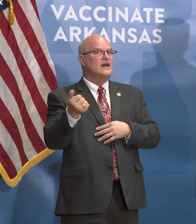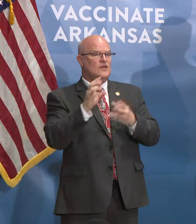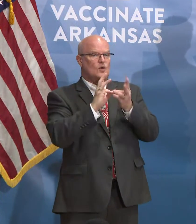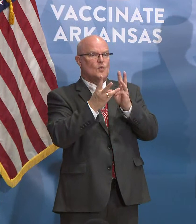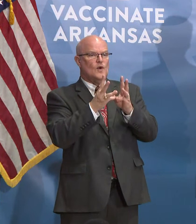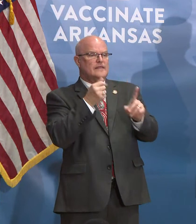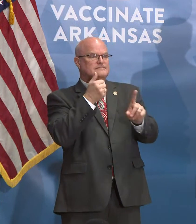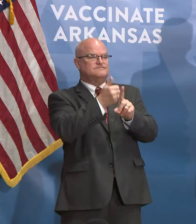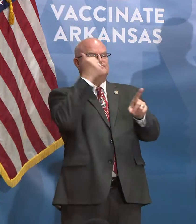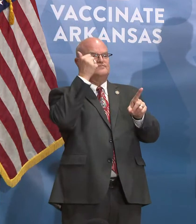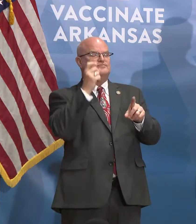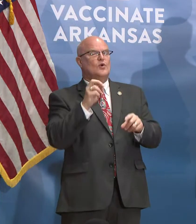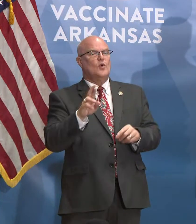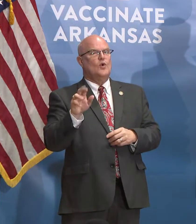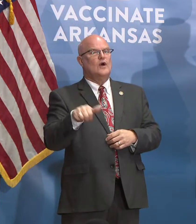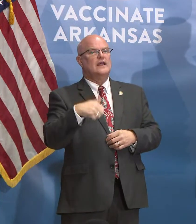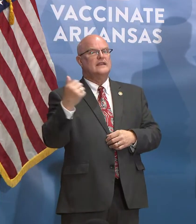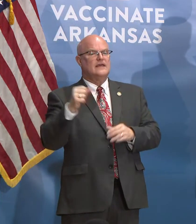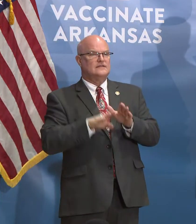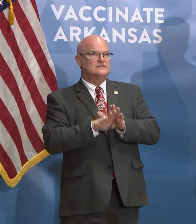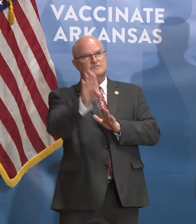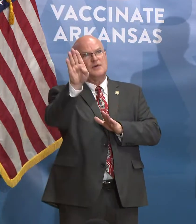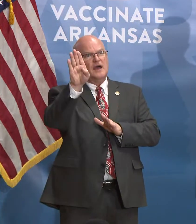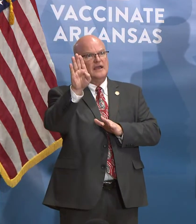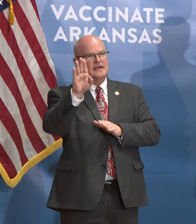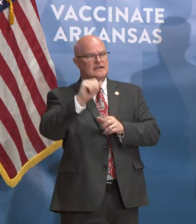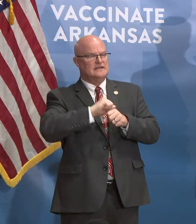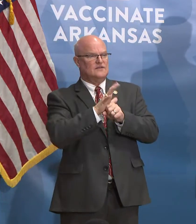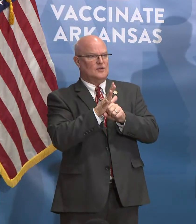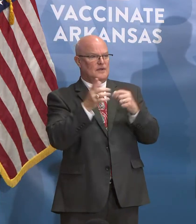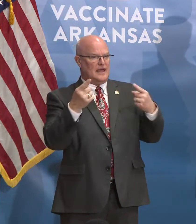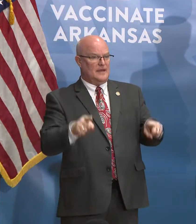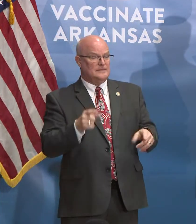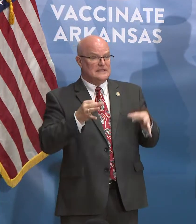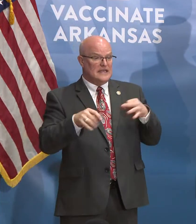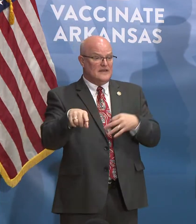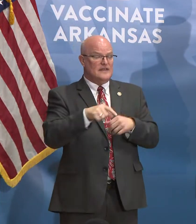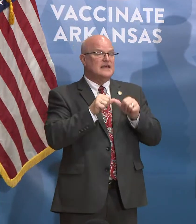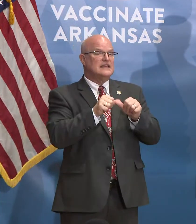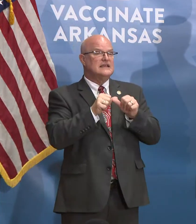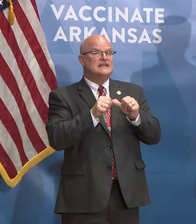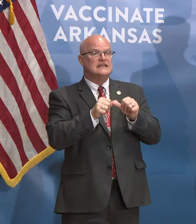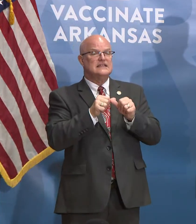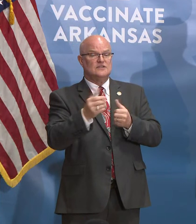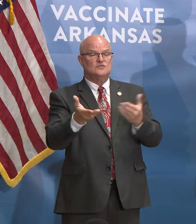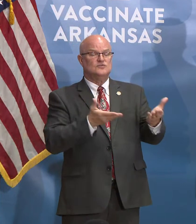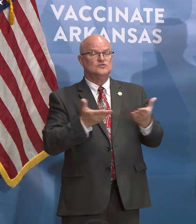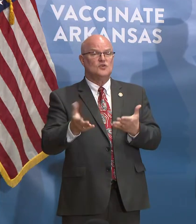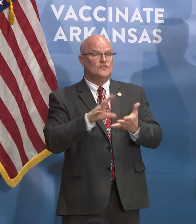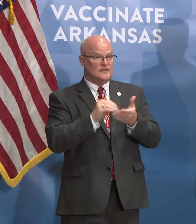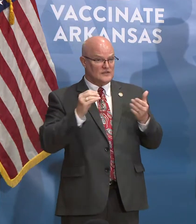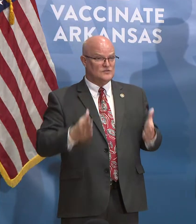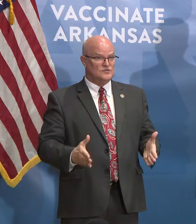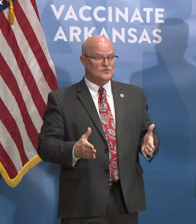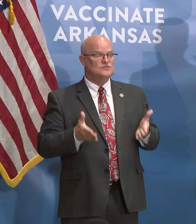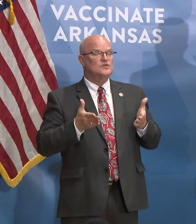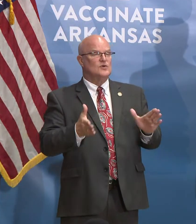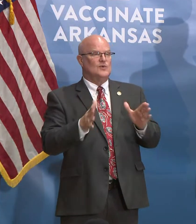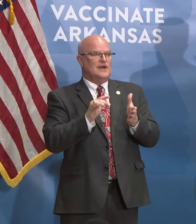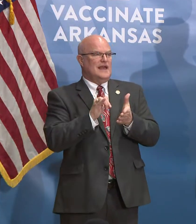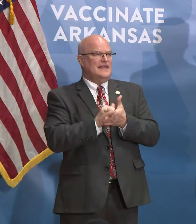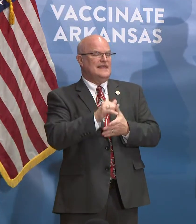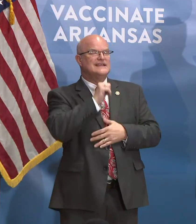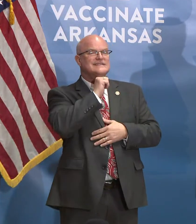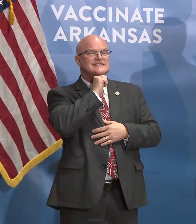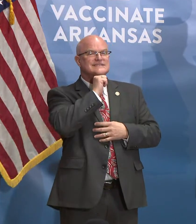event happens or if another spike occurs, how they can continue serving their students in a way that